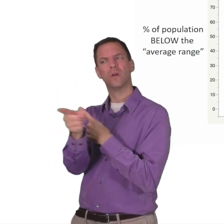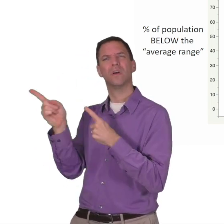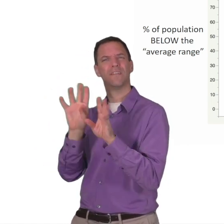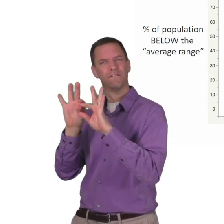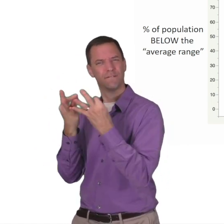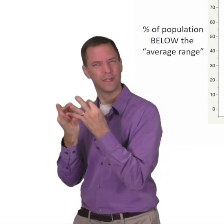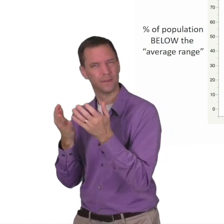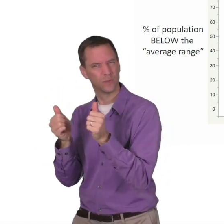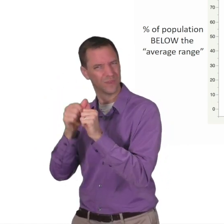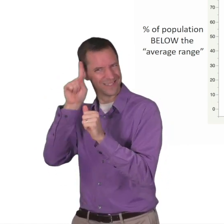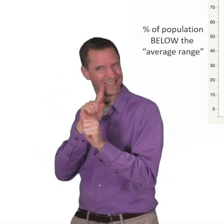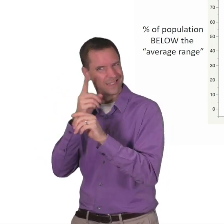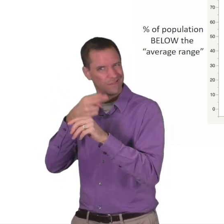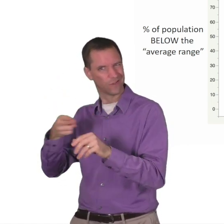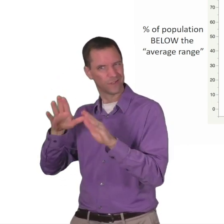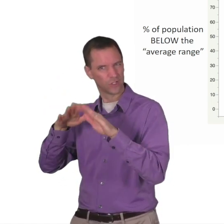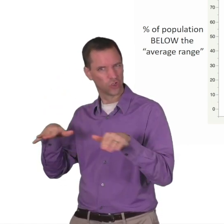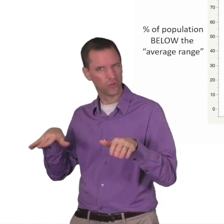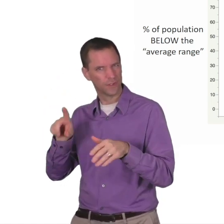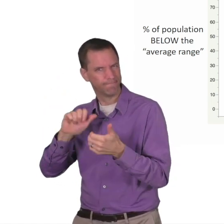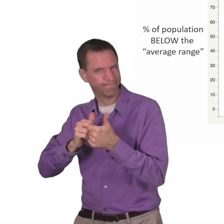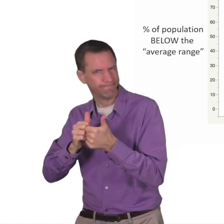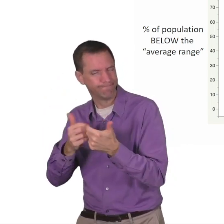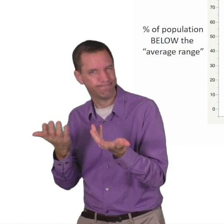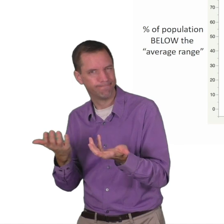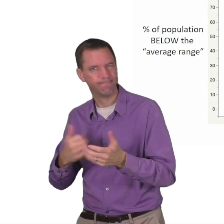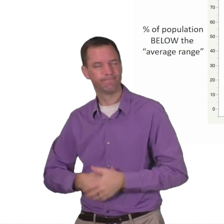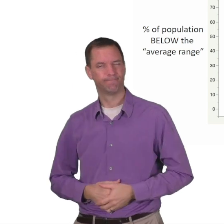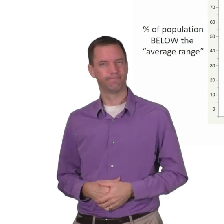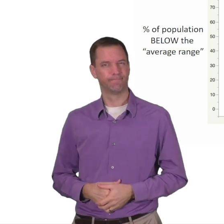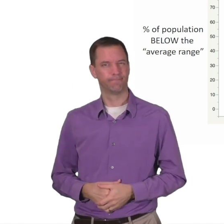or can we communicate this information to families with deaf and hard of hearing children?